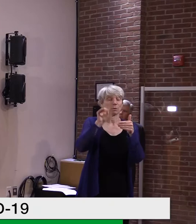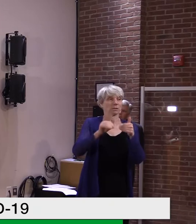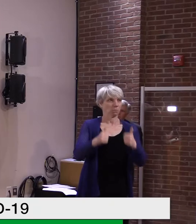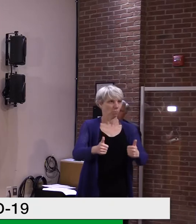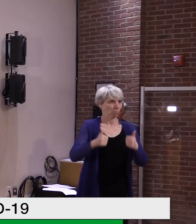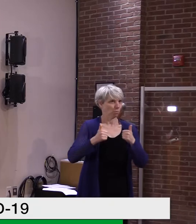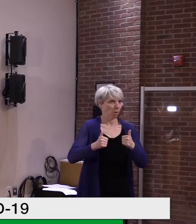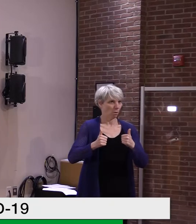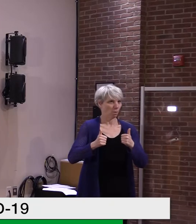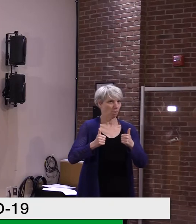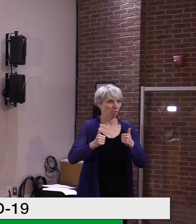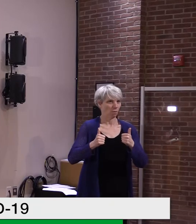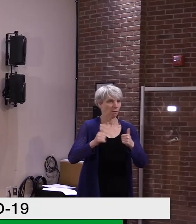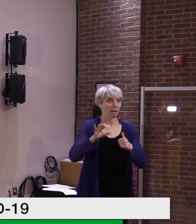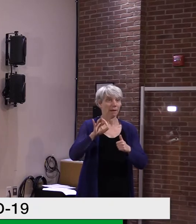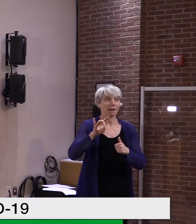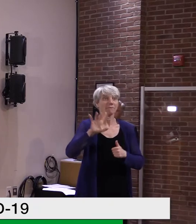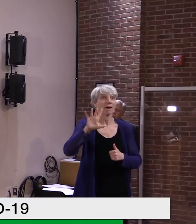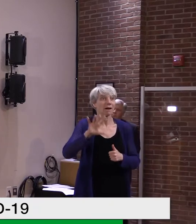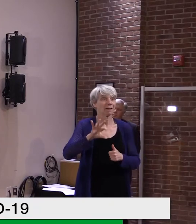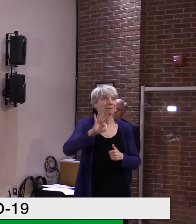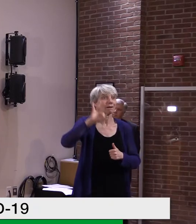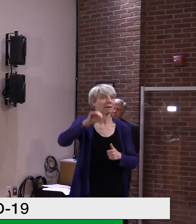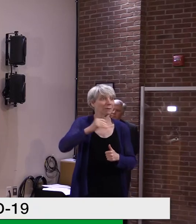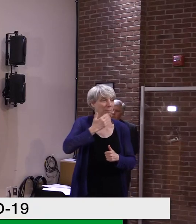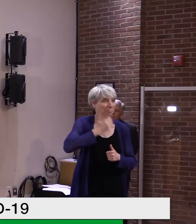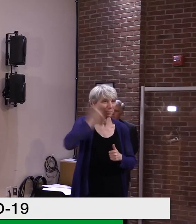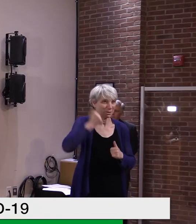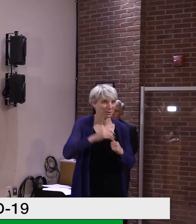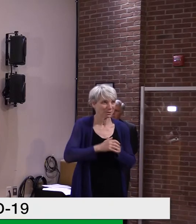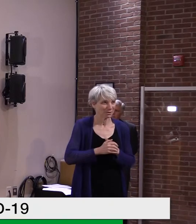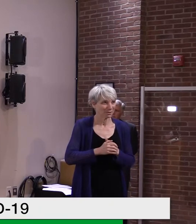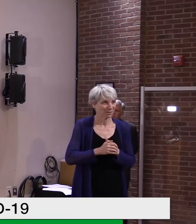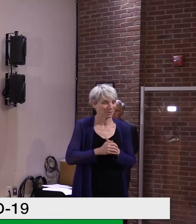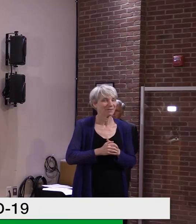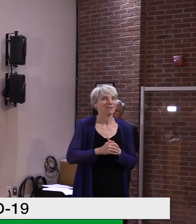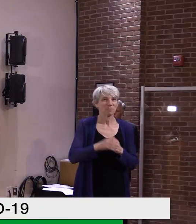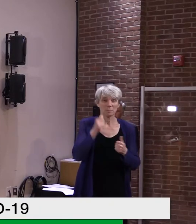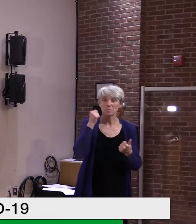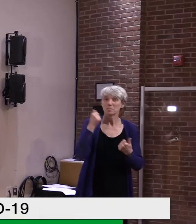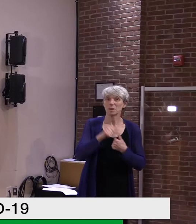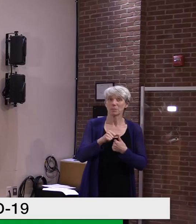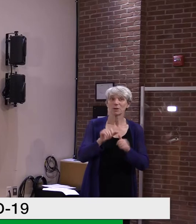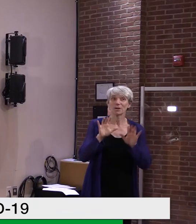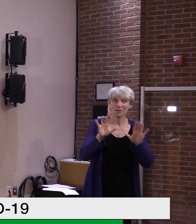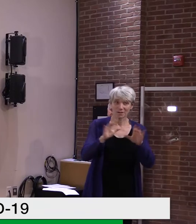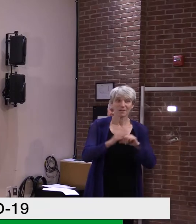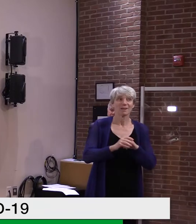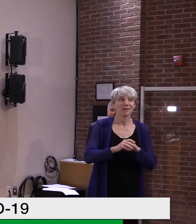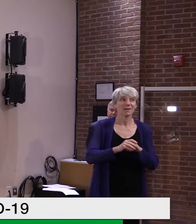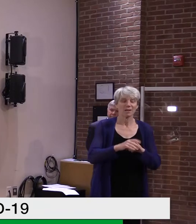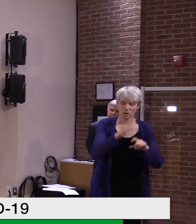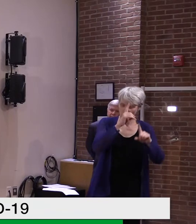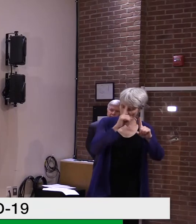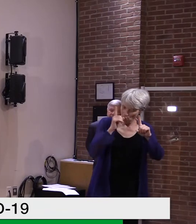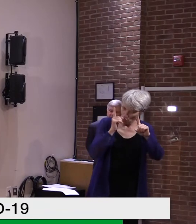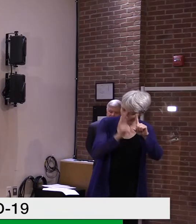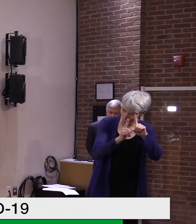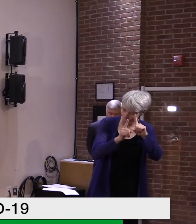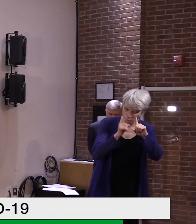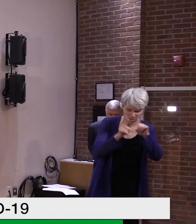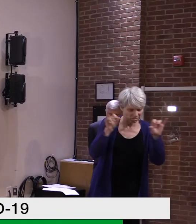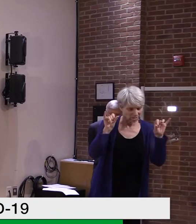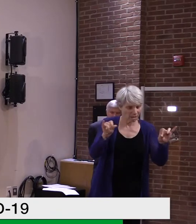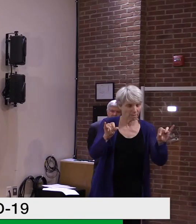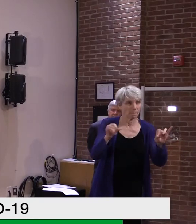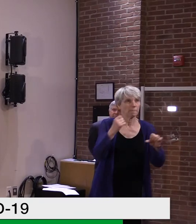Something higher than that would be even a better place to be, because the reality is we want to make sure that there's